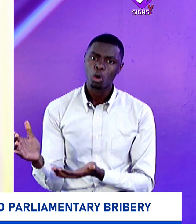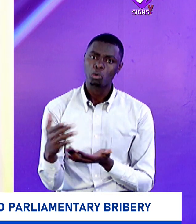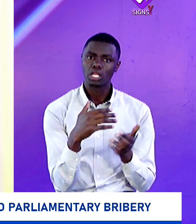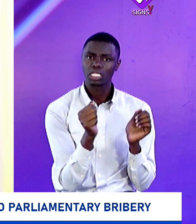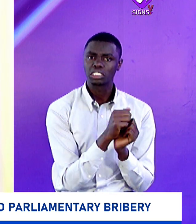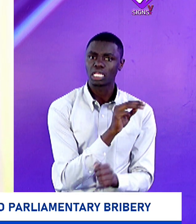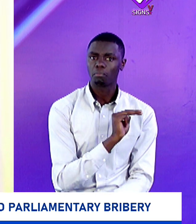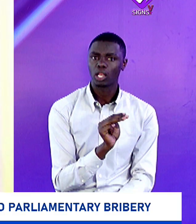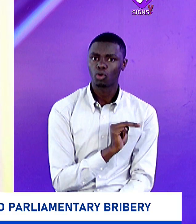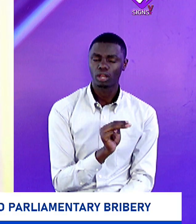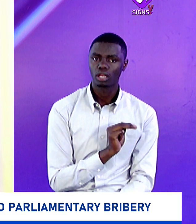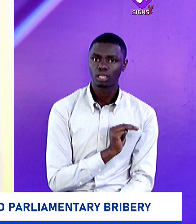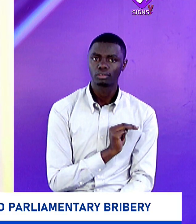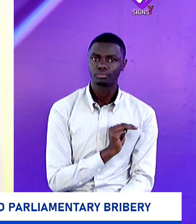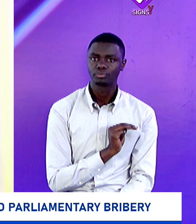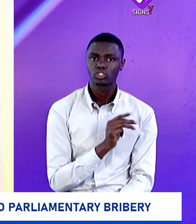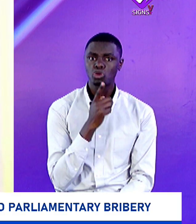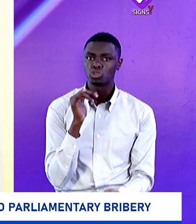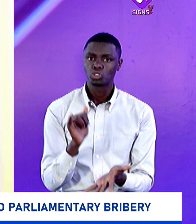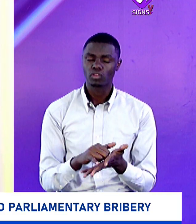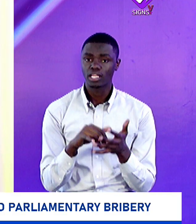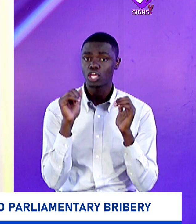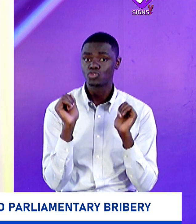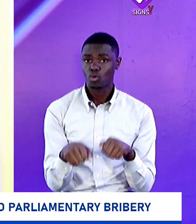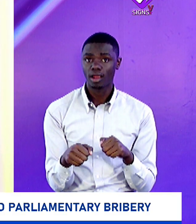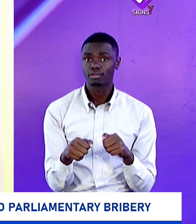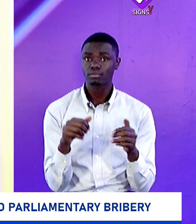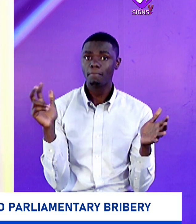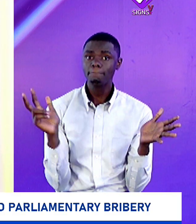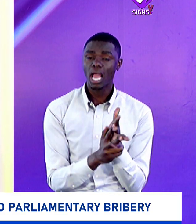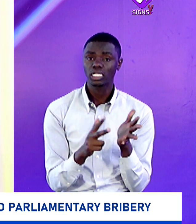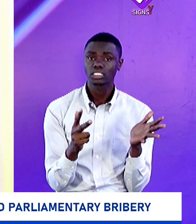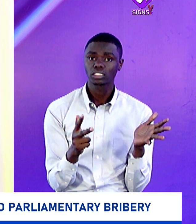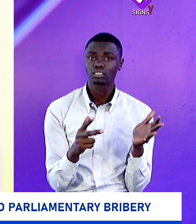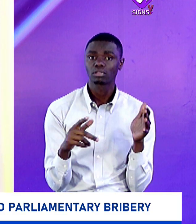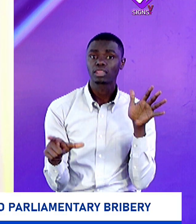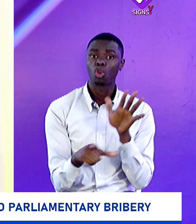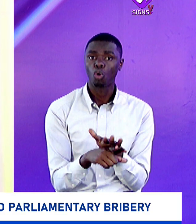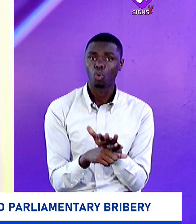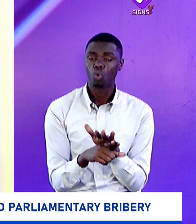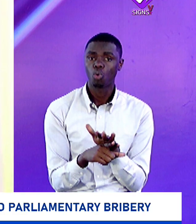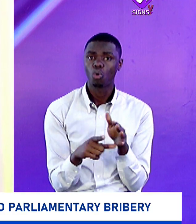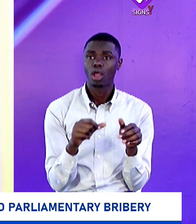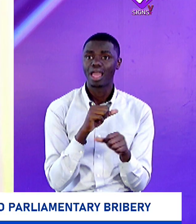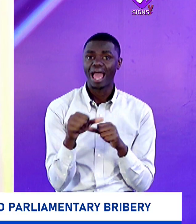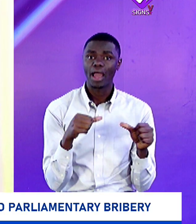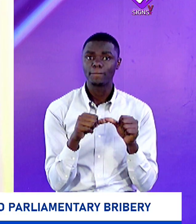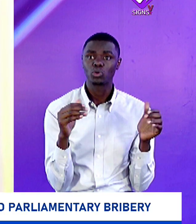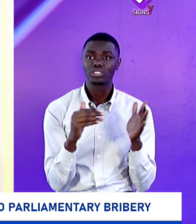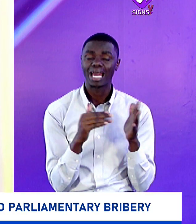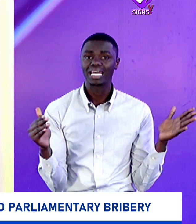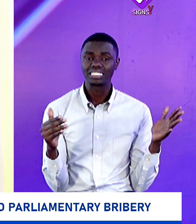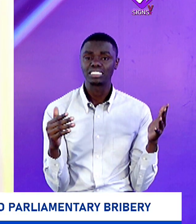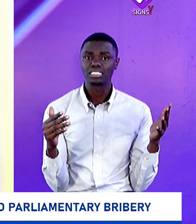million shillings so that you could pass that law on anti-money